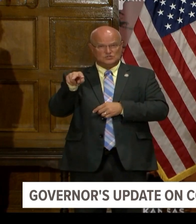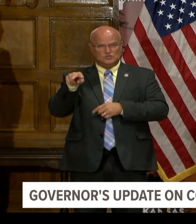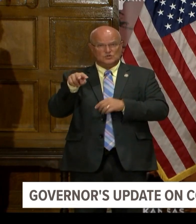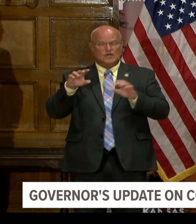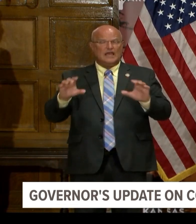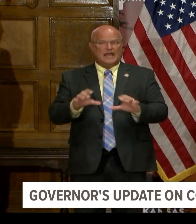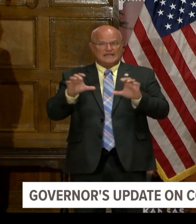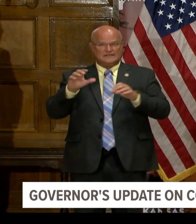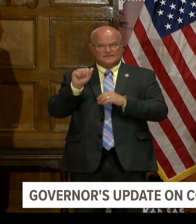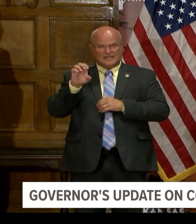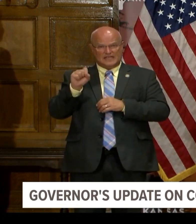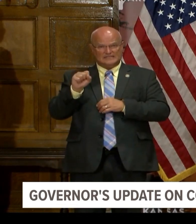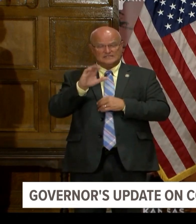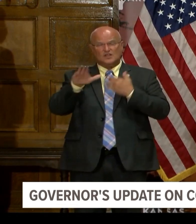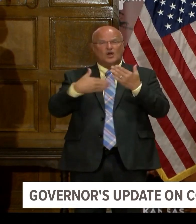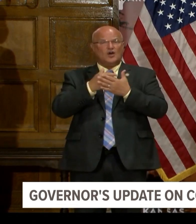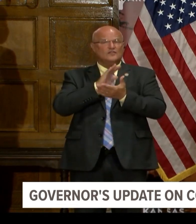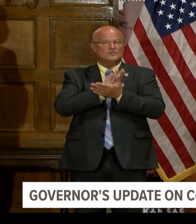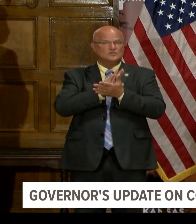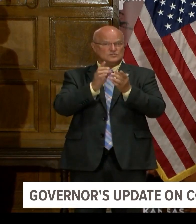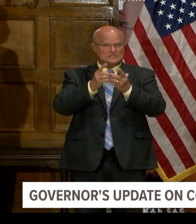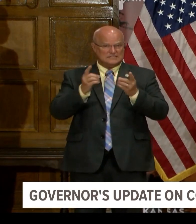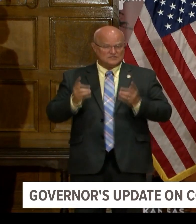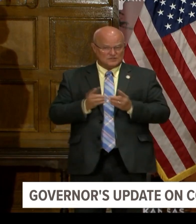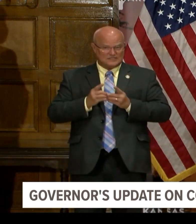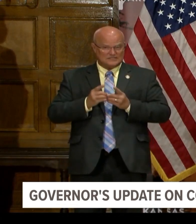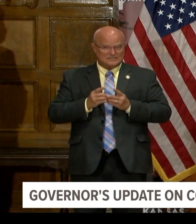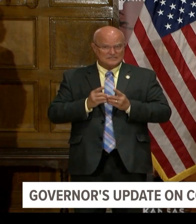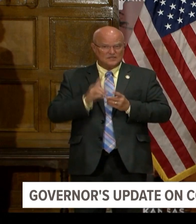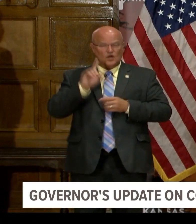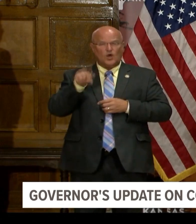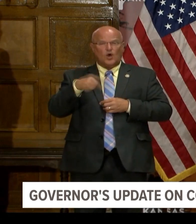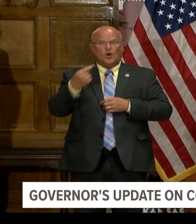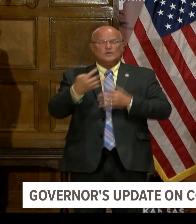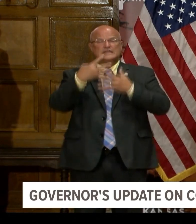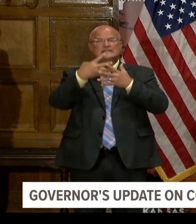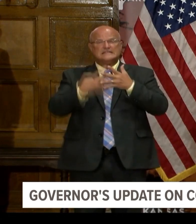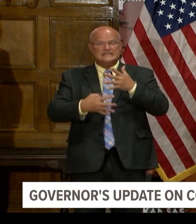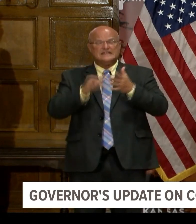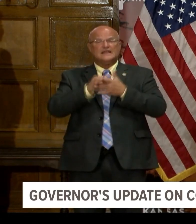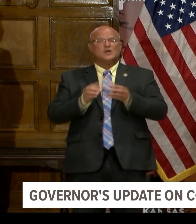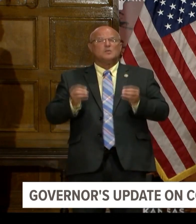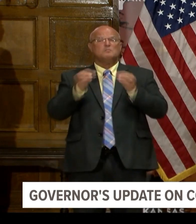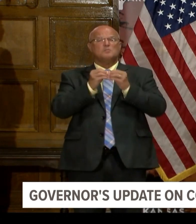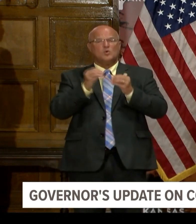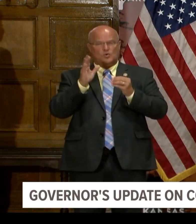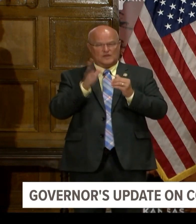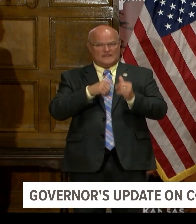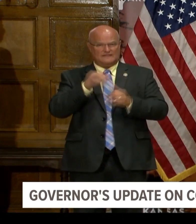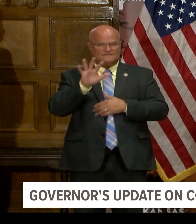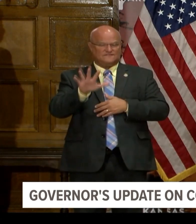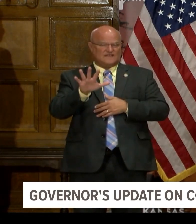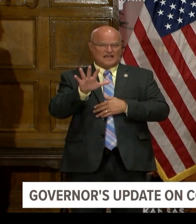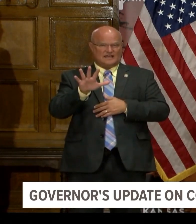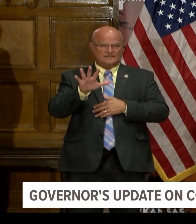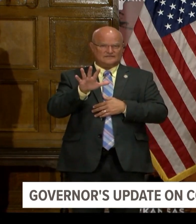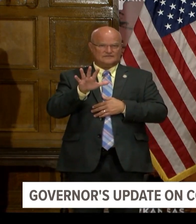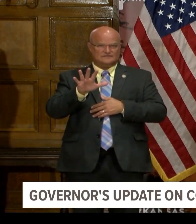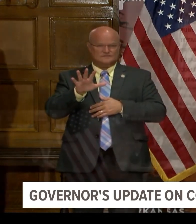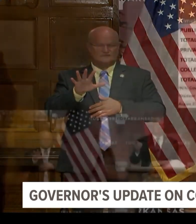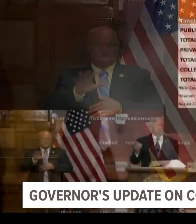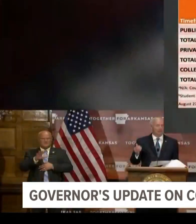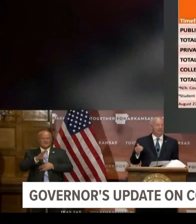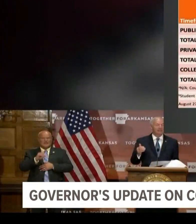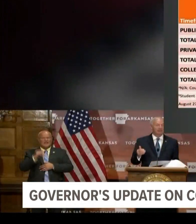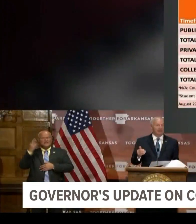active cases in all of our school districts. We only list those that are more than 5 in quantity, and